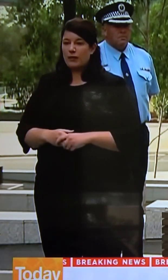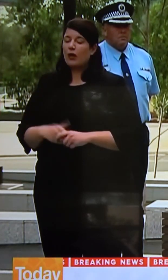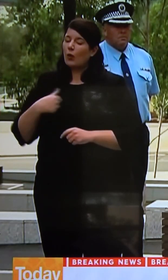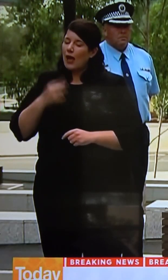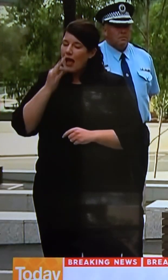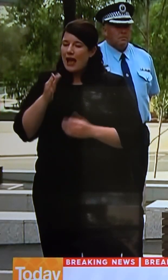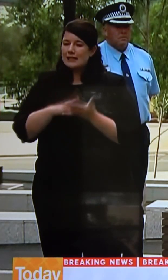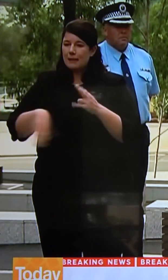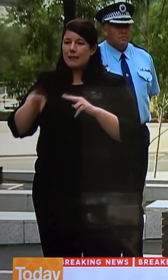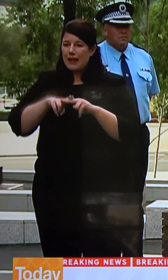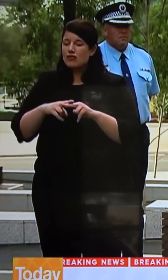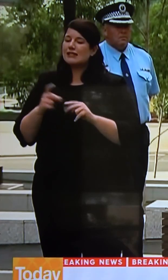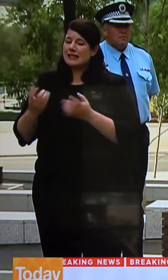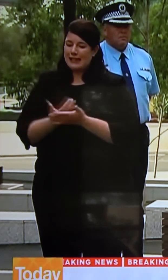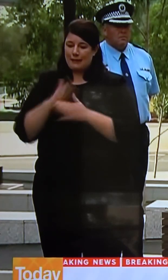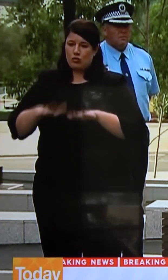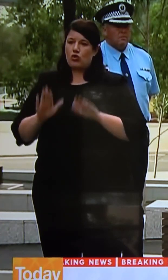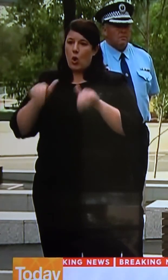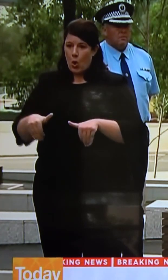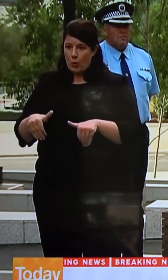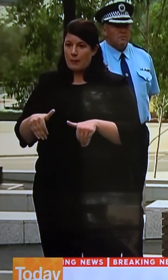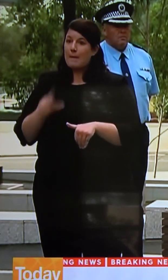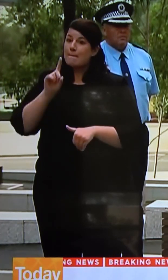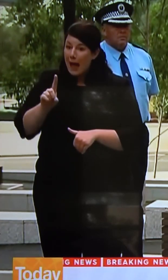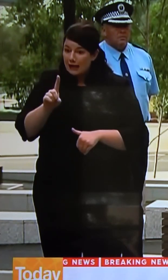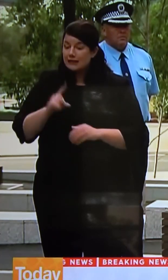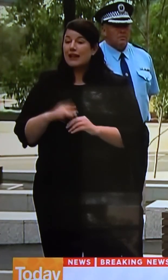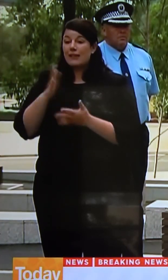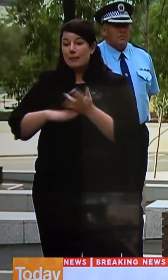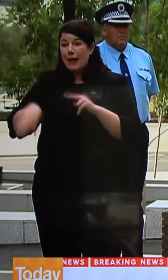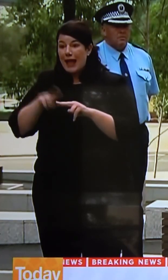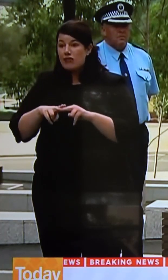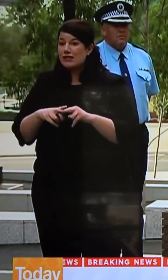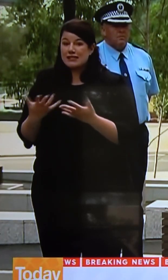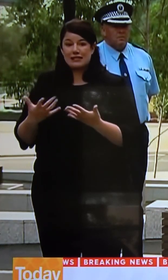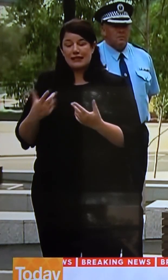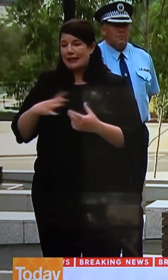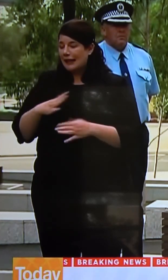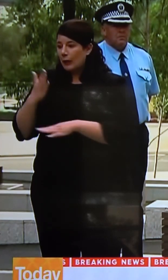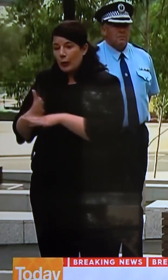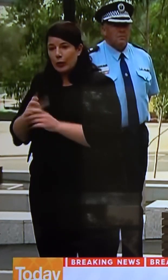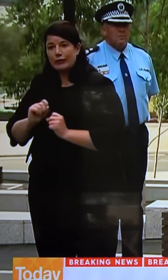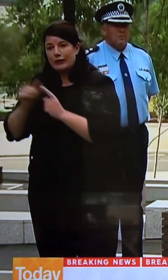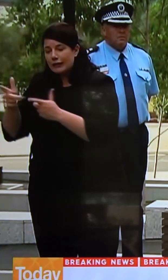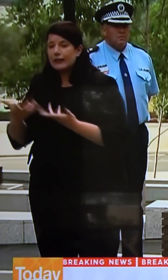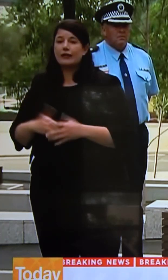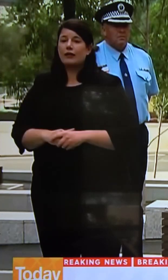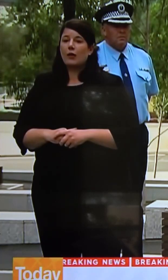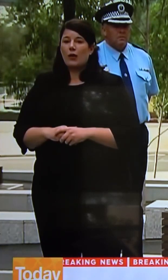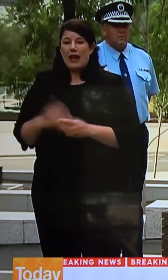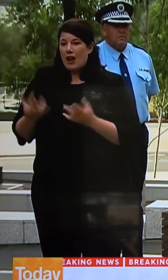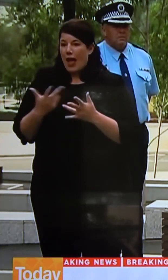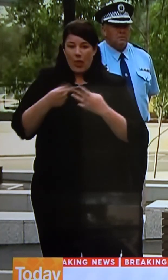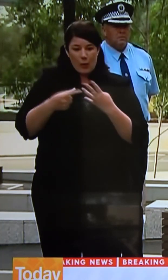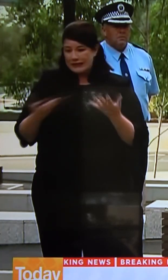encouraging parents to keep their students at home. However, I want to stress that for parents that have no option, for parents that are workers and have